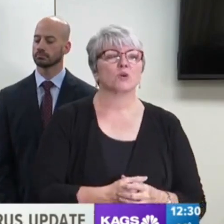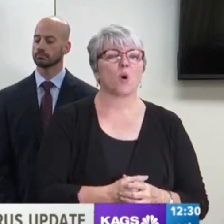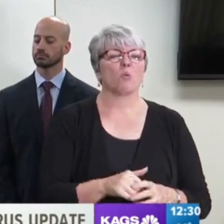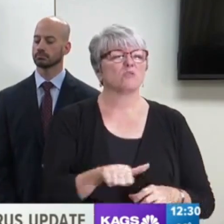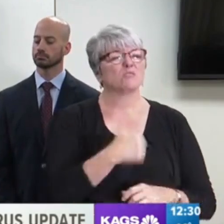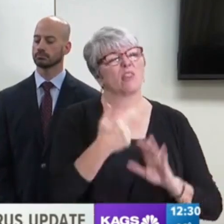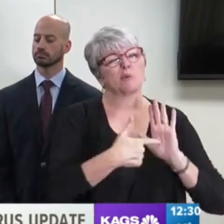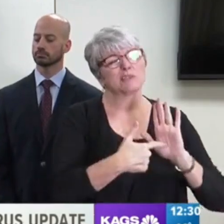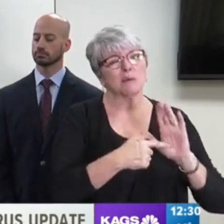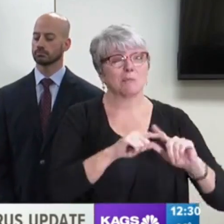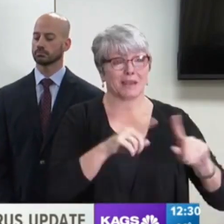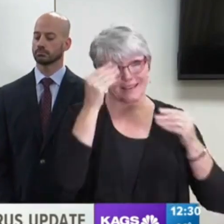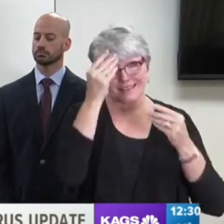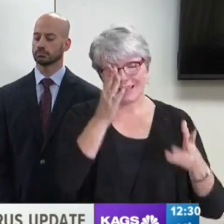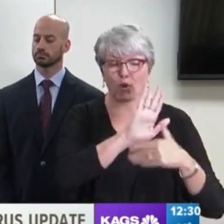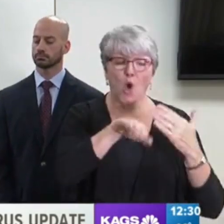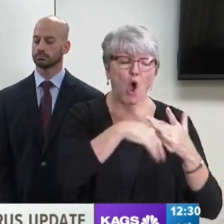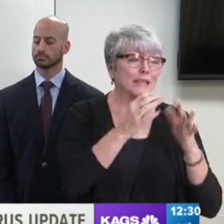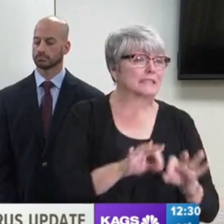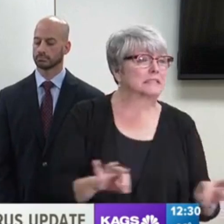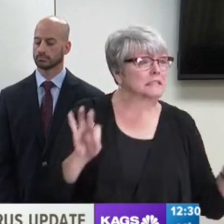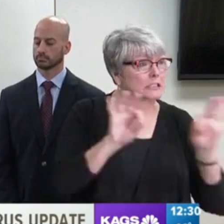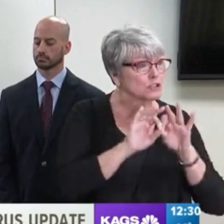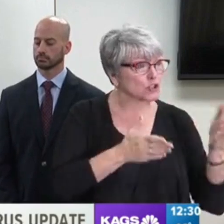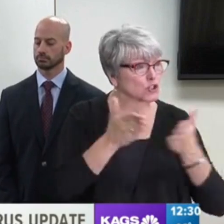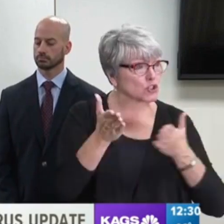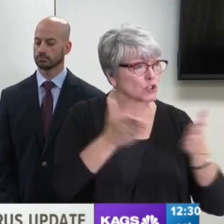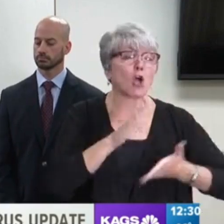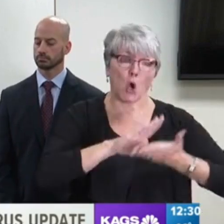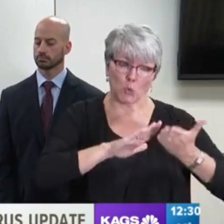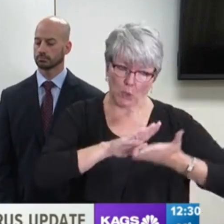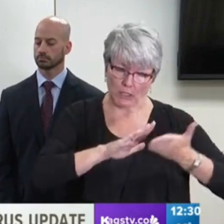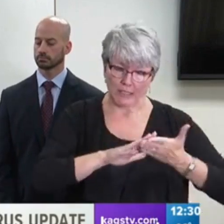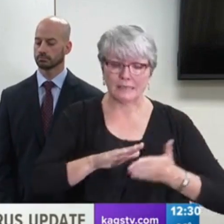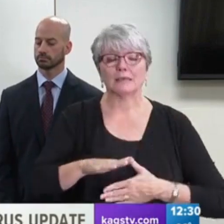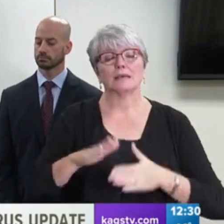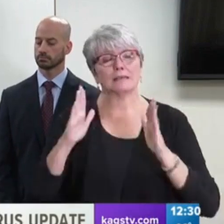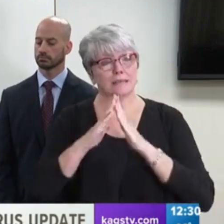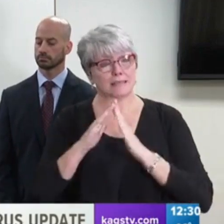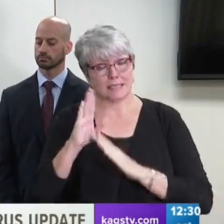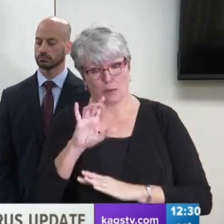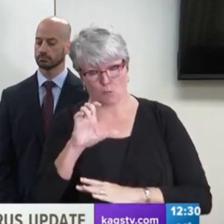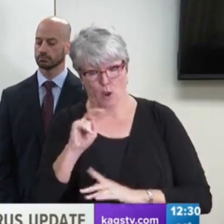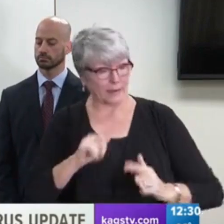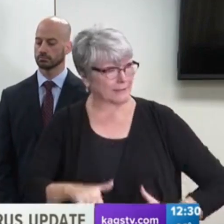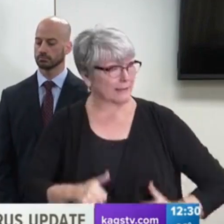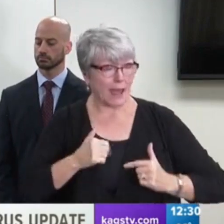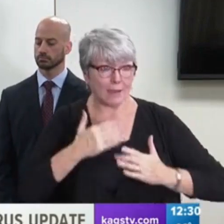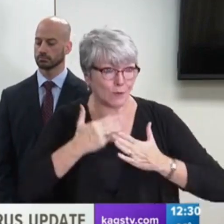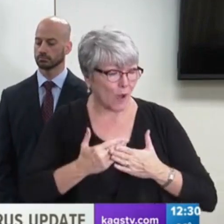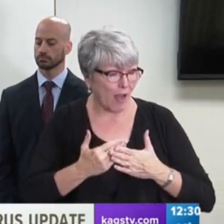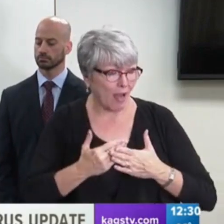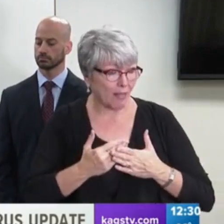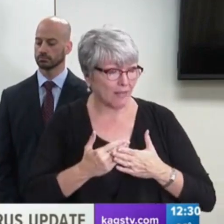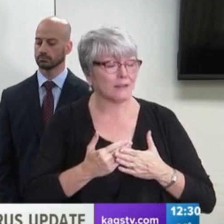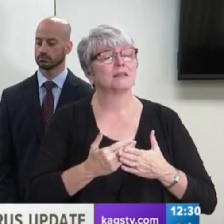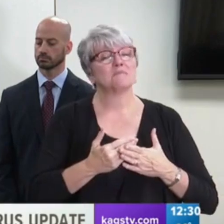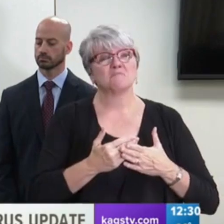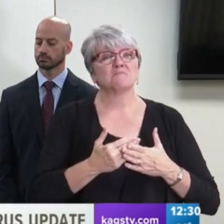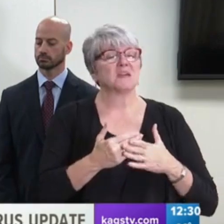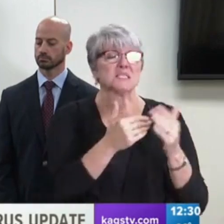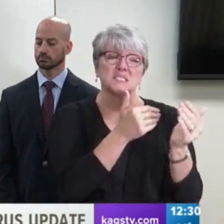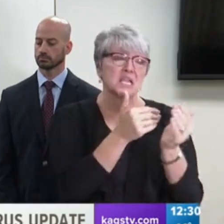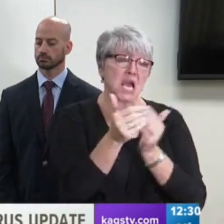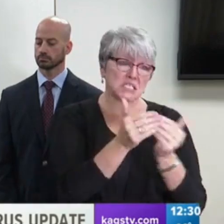other examples, but I can tell you all essential services are up and running. The city of Bryan is alive and well. At the end of the day, no matter